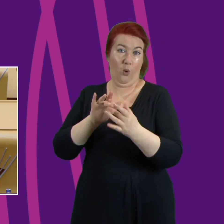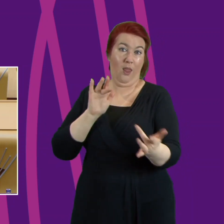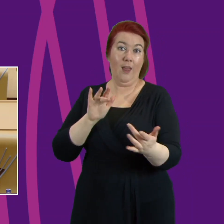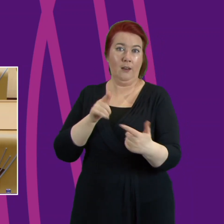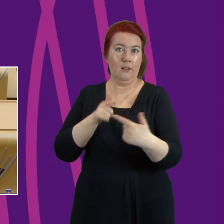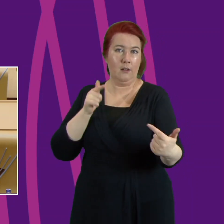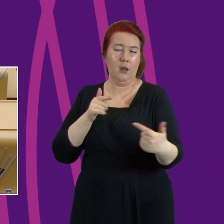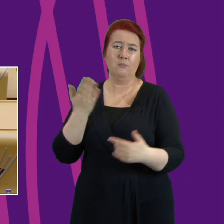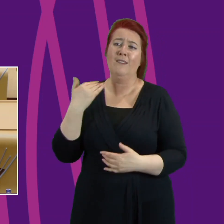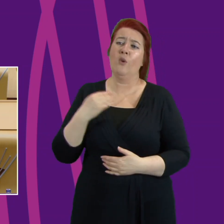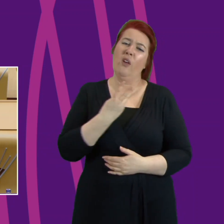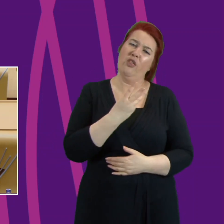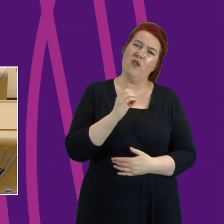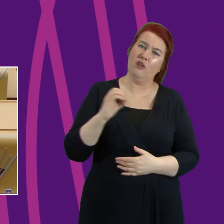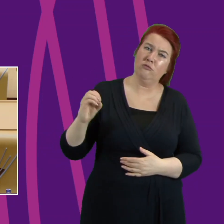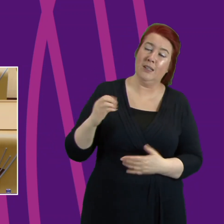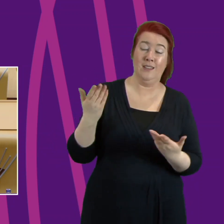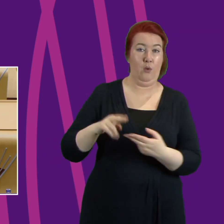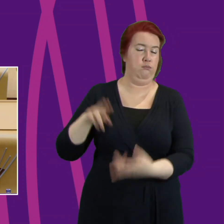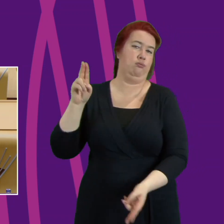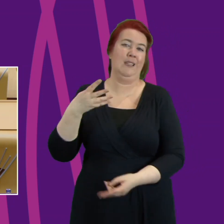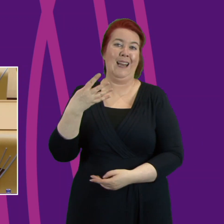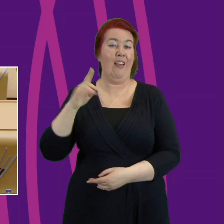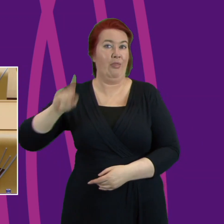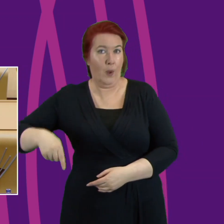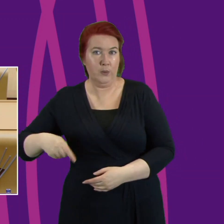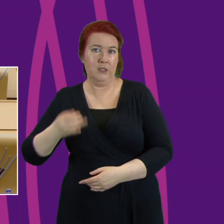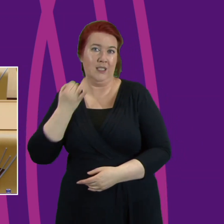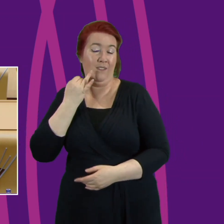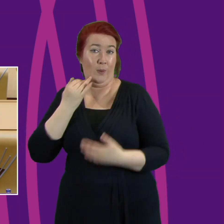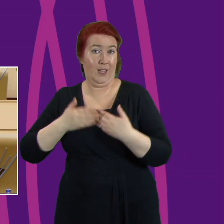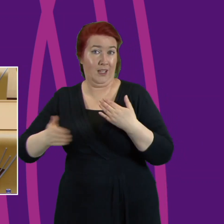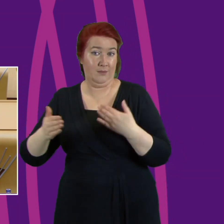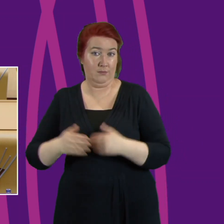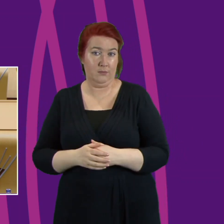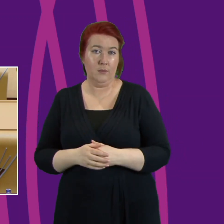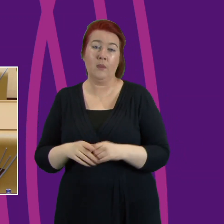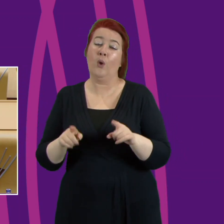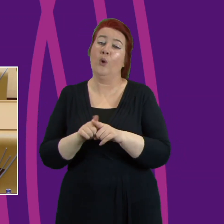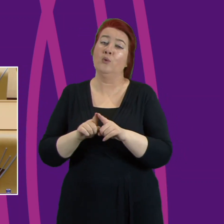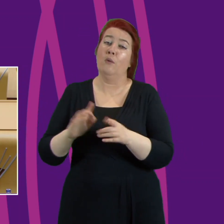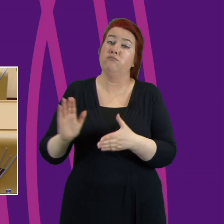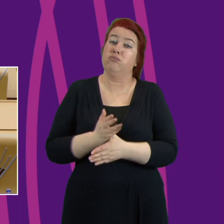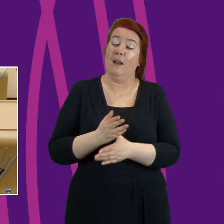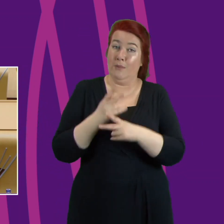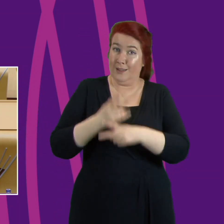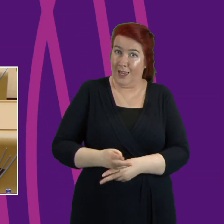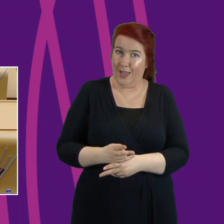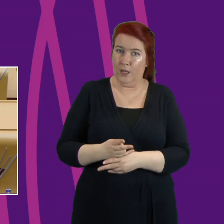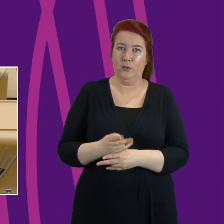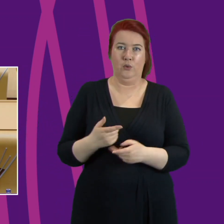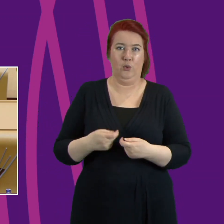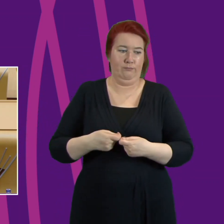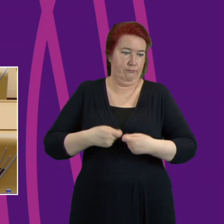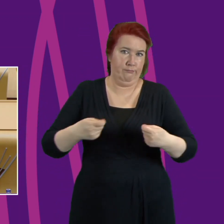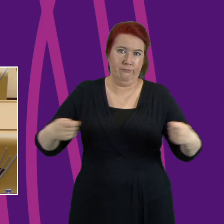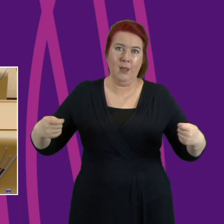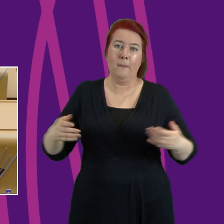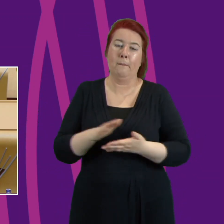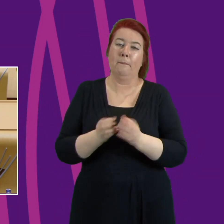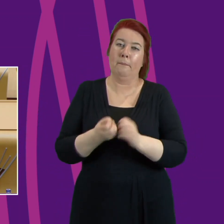to over 9,000. The reshaping of primary care to support COVID-19 hubs with 24/7